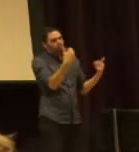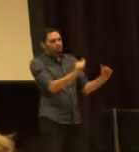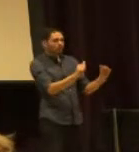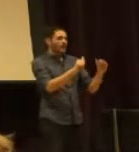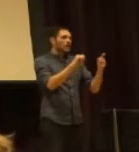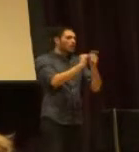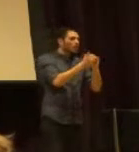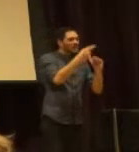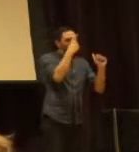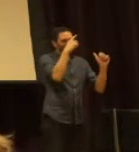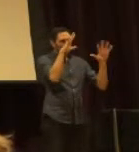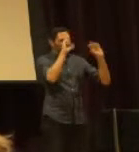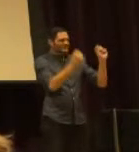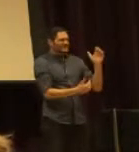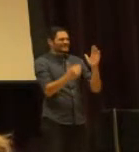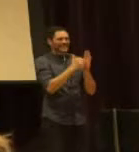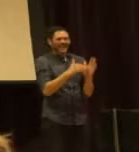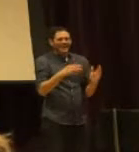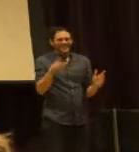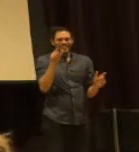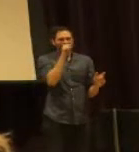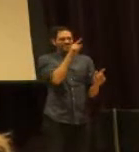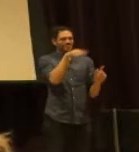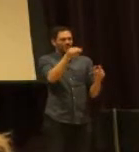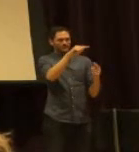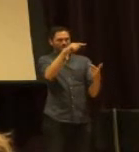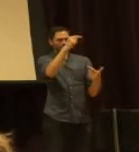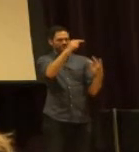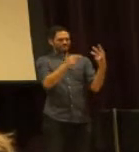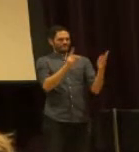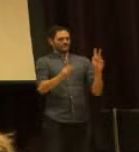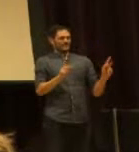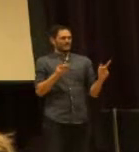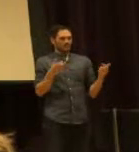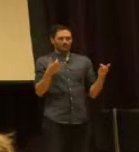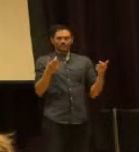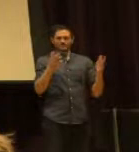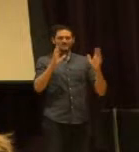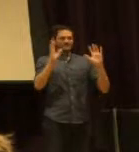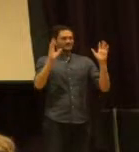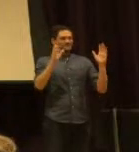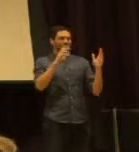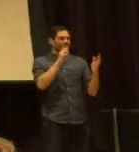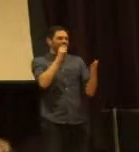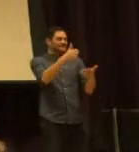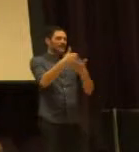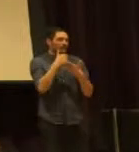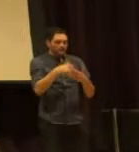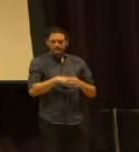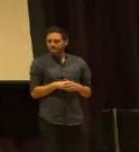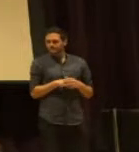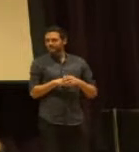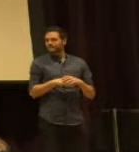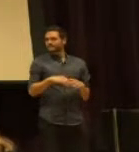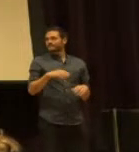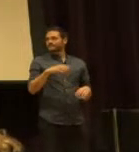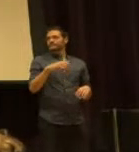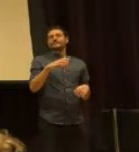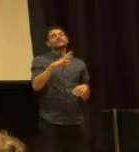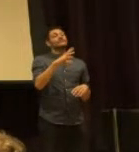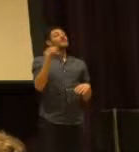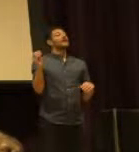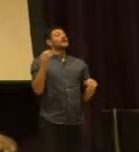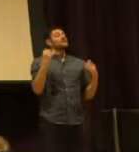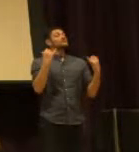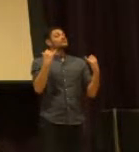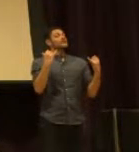And what we are experiencing right now is a mass arrival of trans youth and their families who are